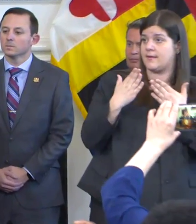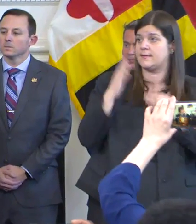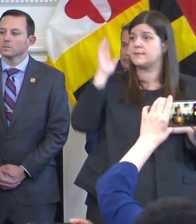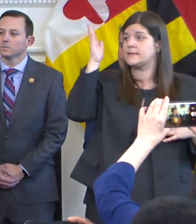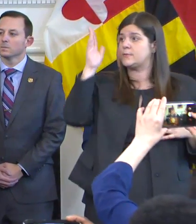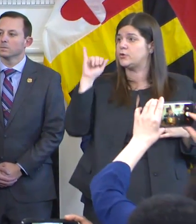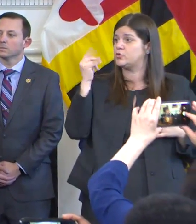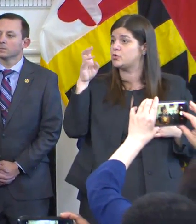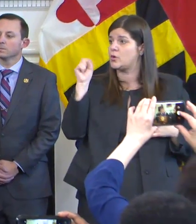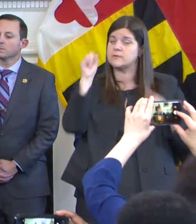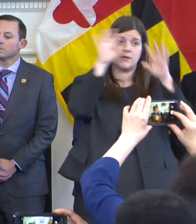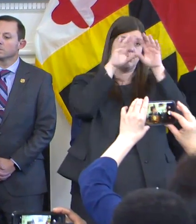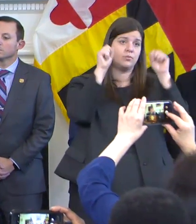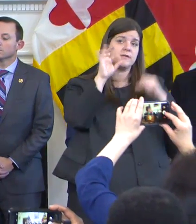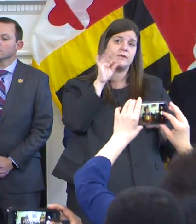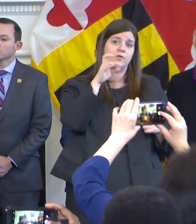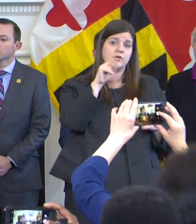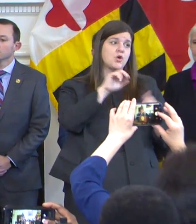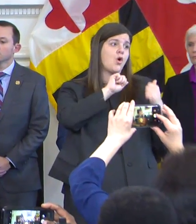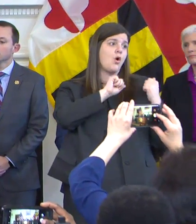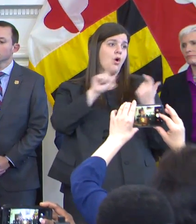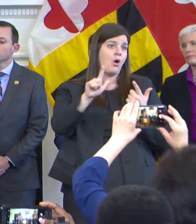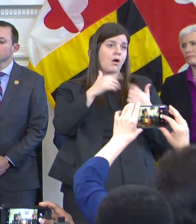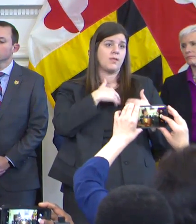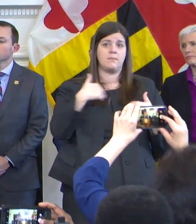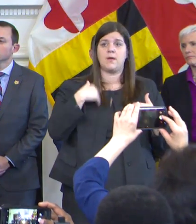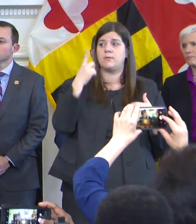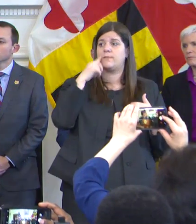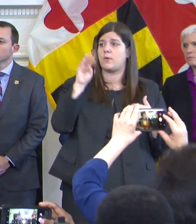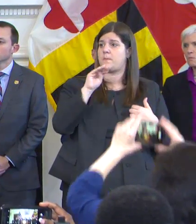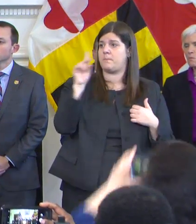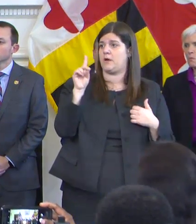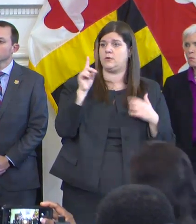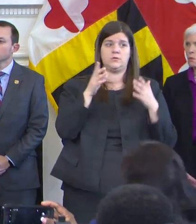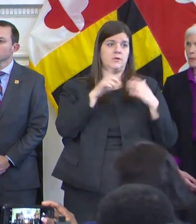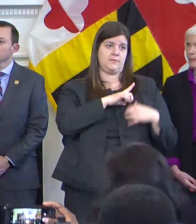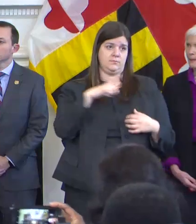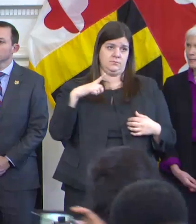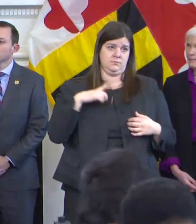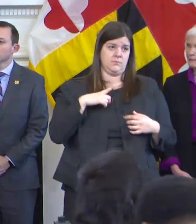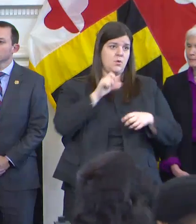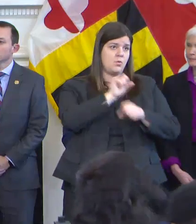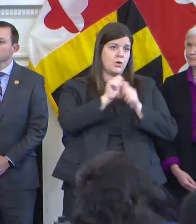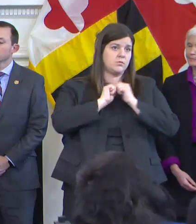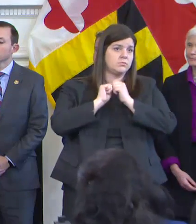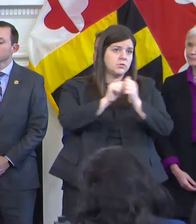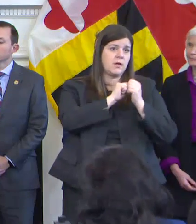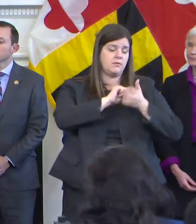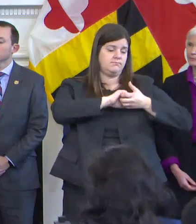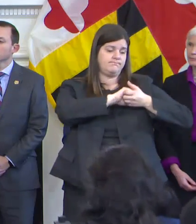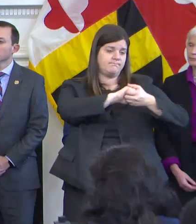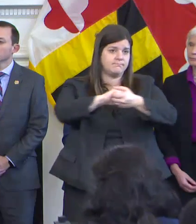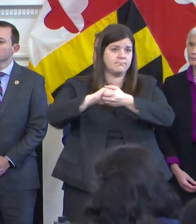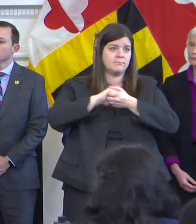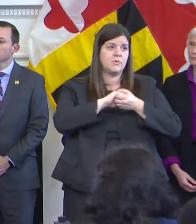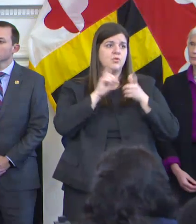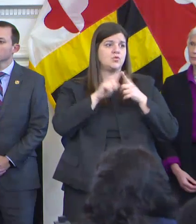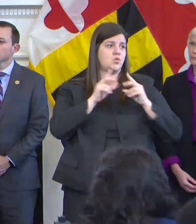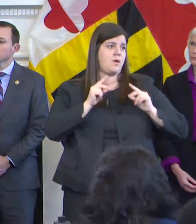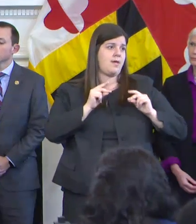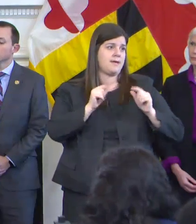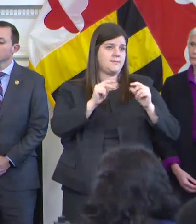members of the Maryland General Assembly for working together with us and for expediting